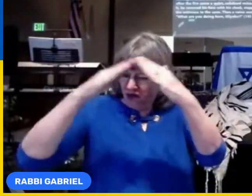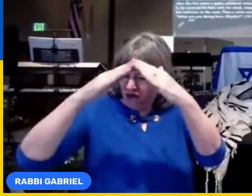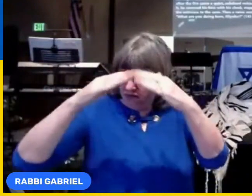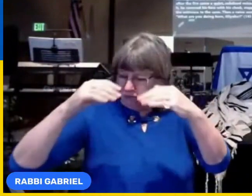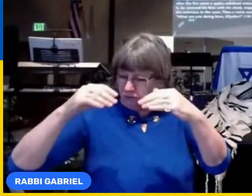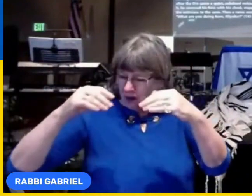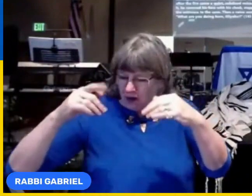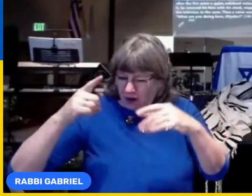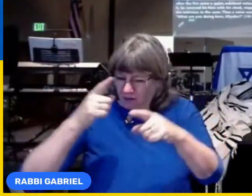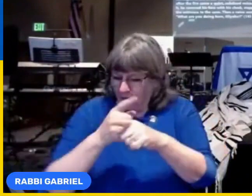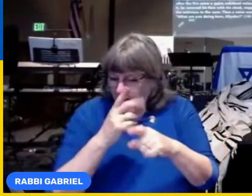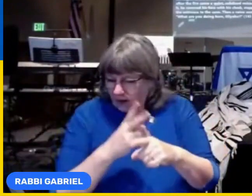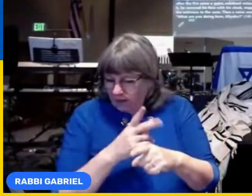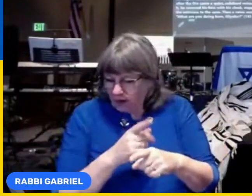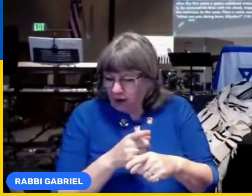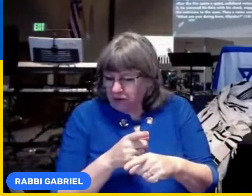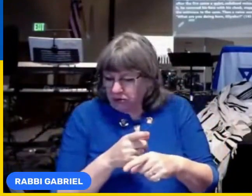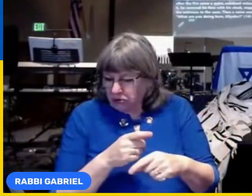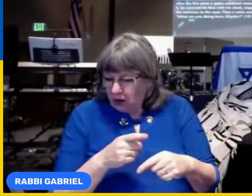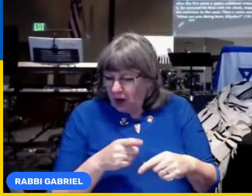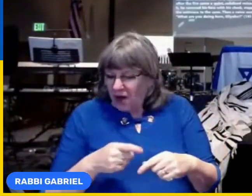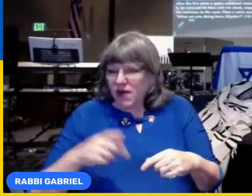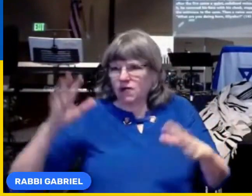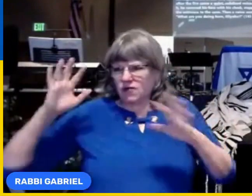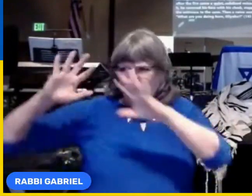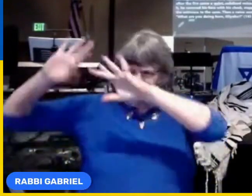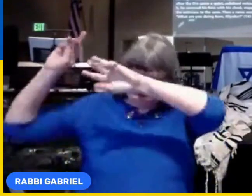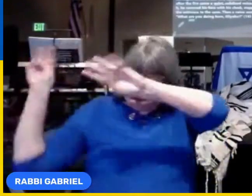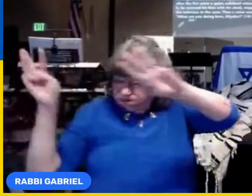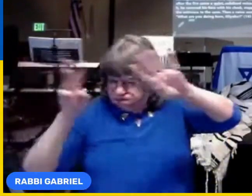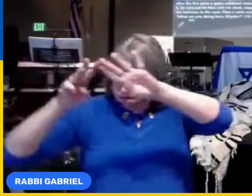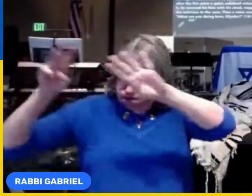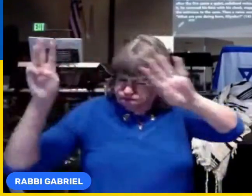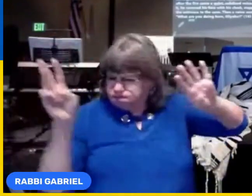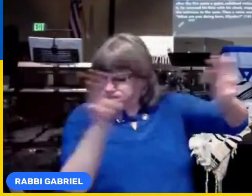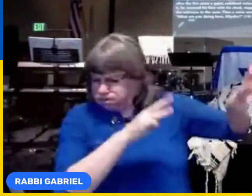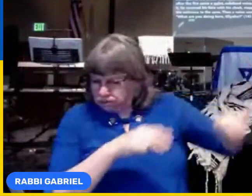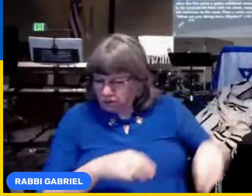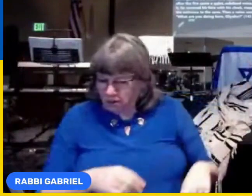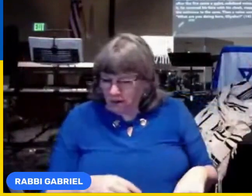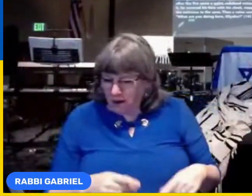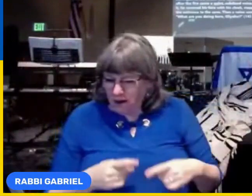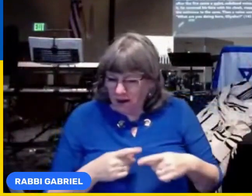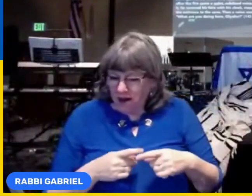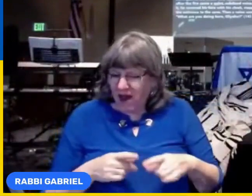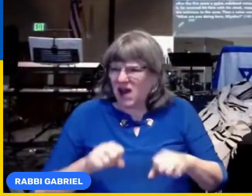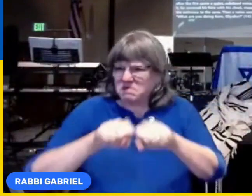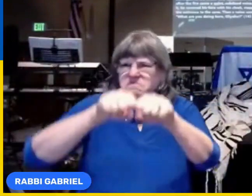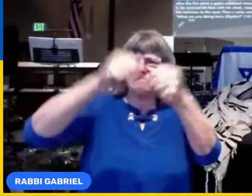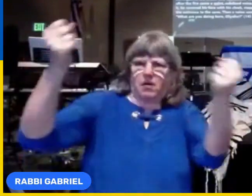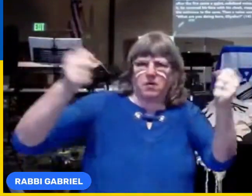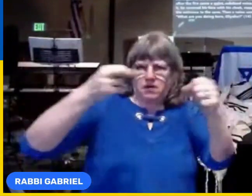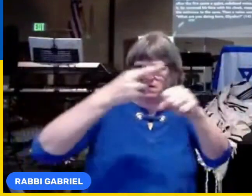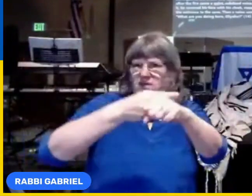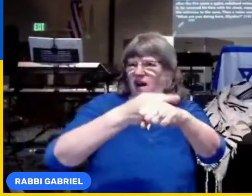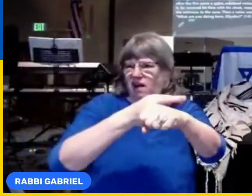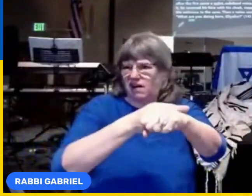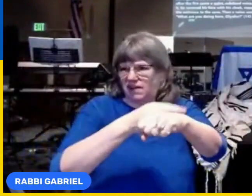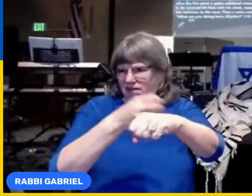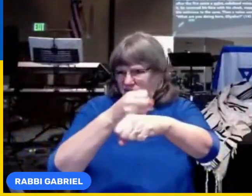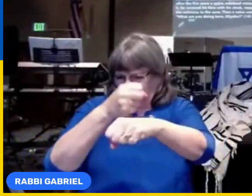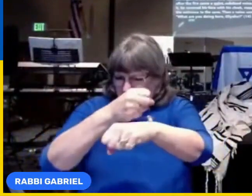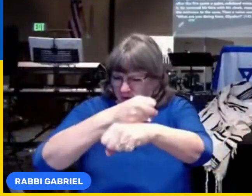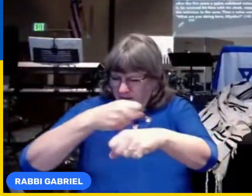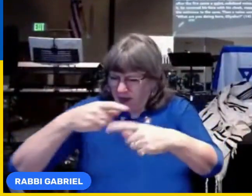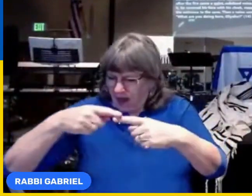Adonai was not in the wind. After the wind came an earthquake, but Adonai was not in the earthquake. After the